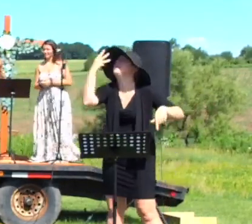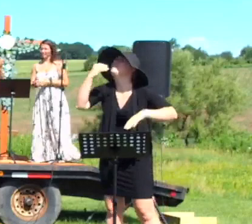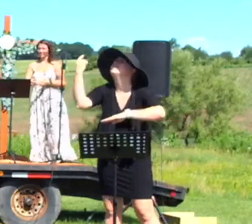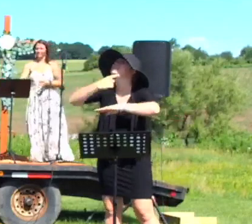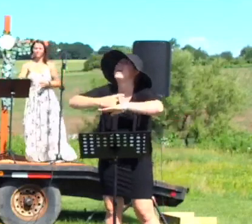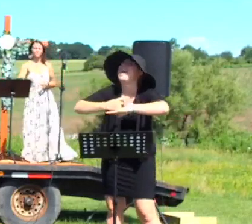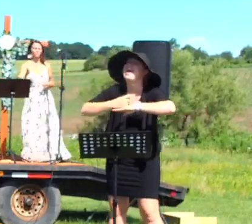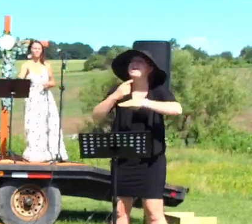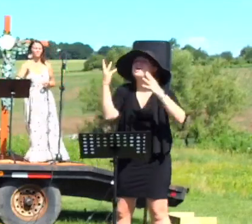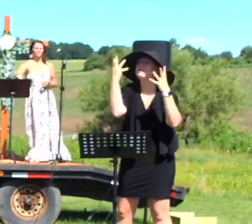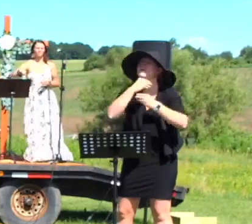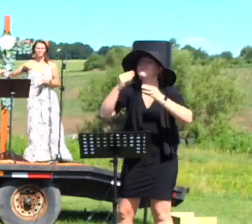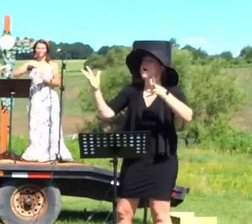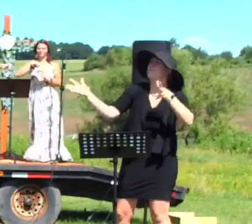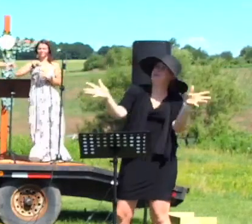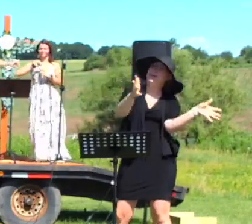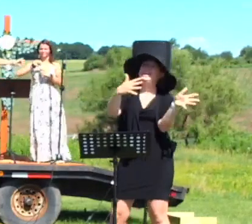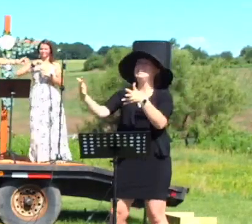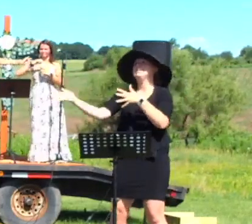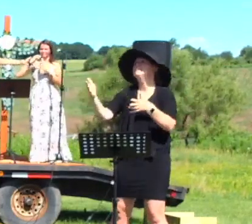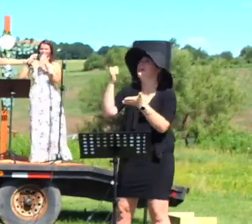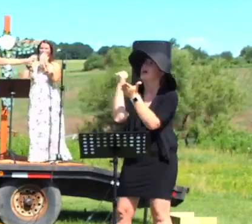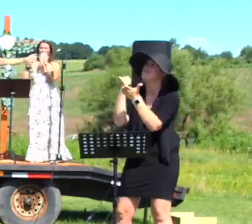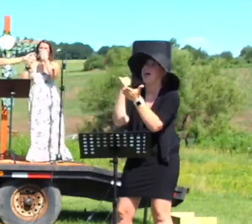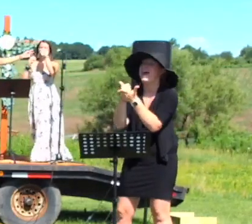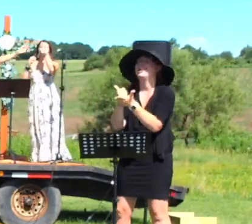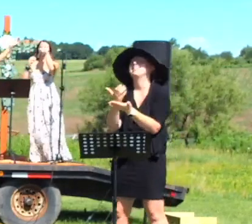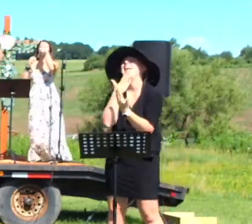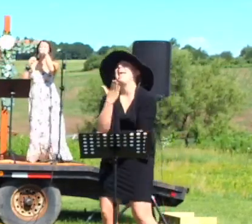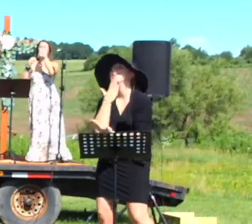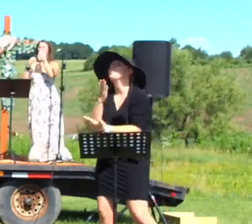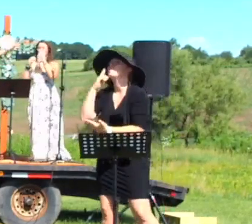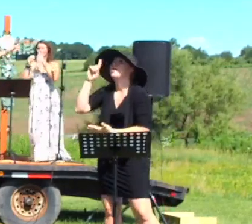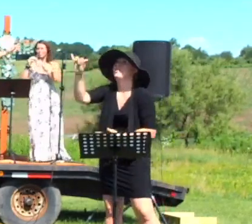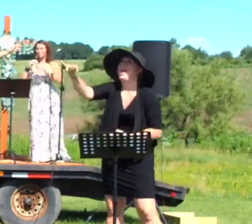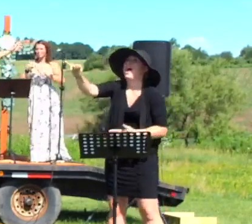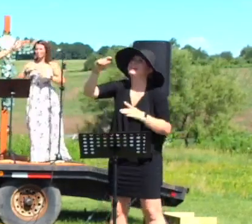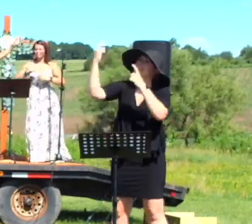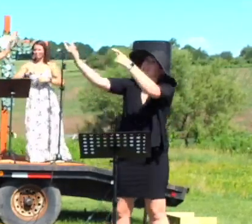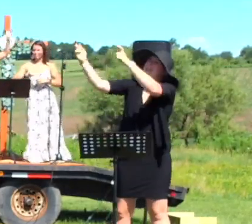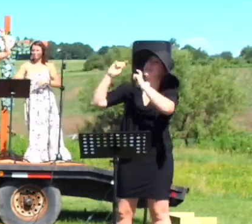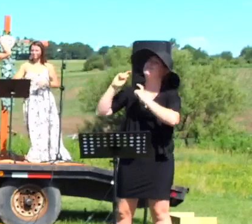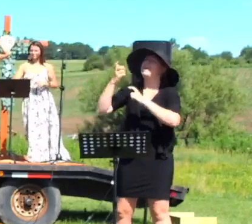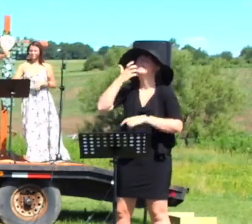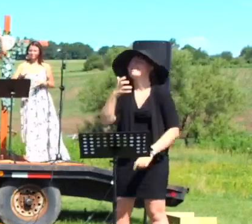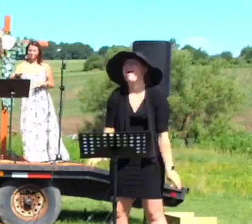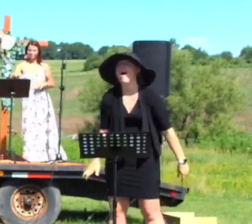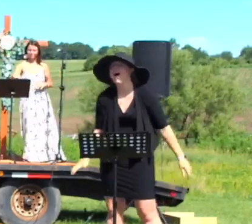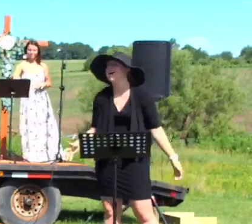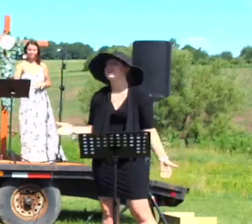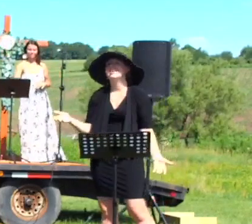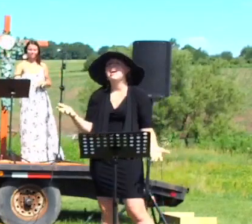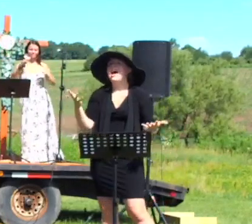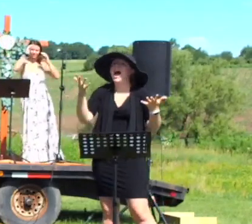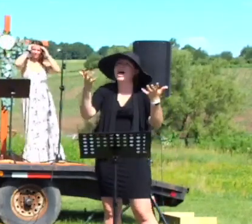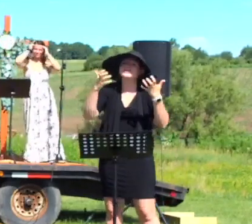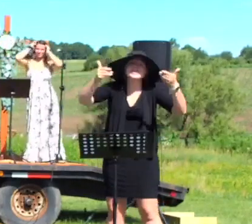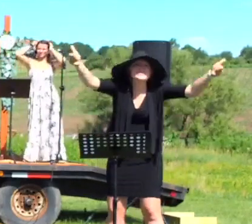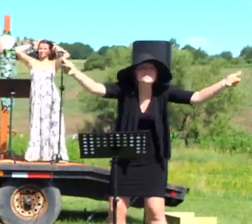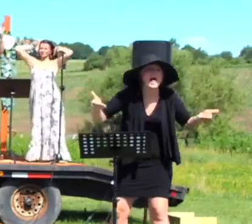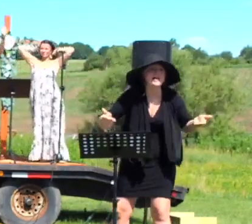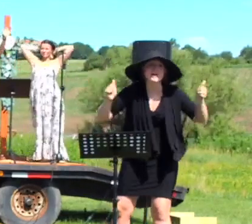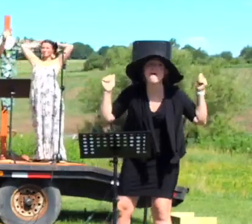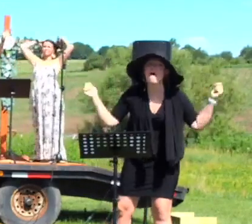with such a beautiful breeze. Can we say amen to that? Because it is hot, guys, and I just welcome you to